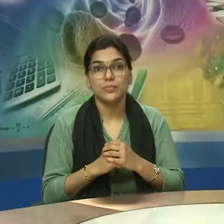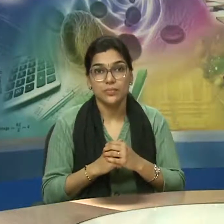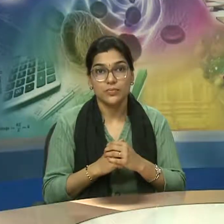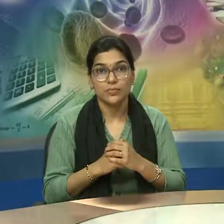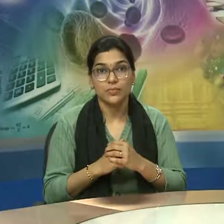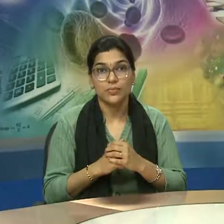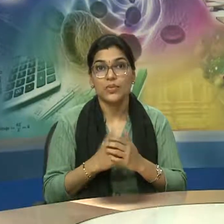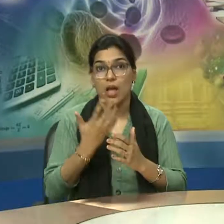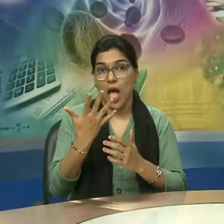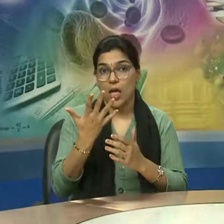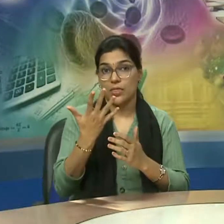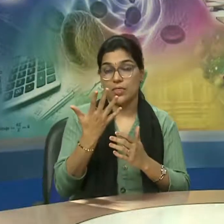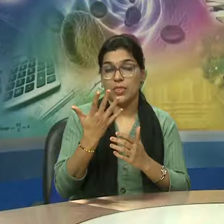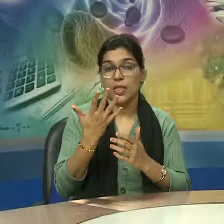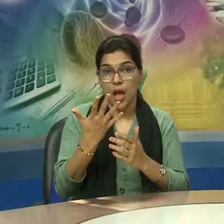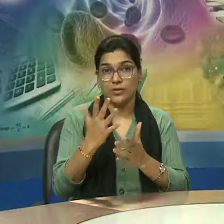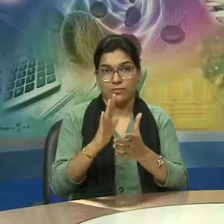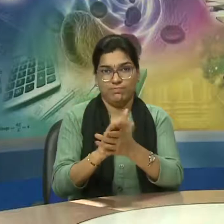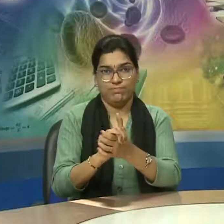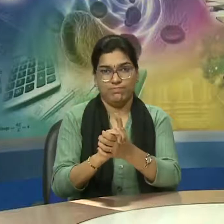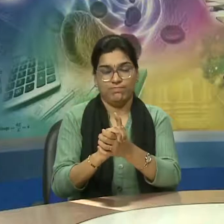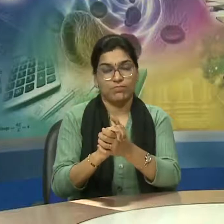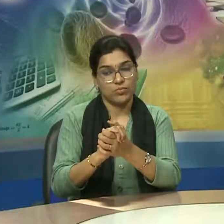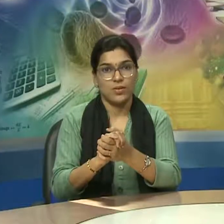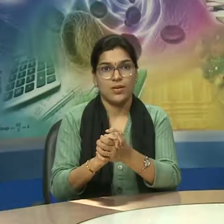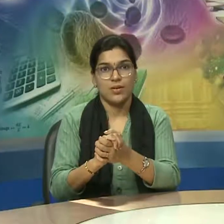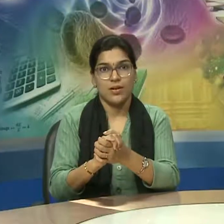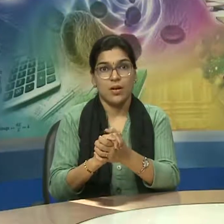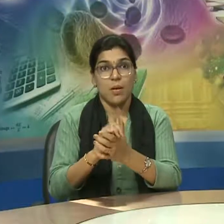Laugh with their teeth.